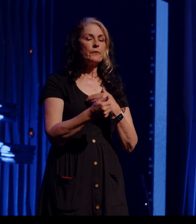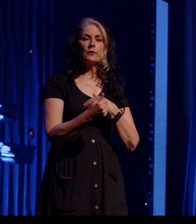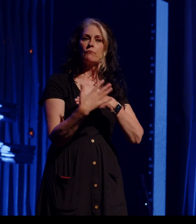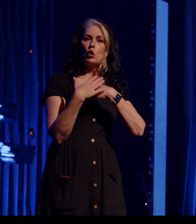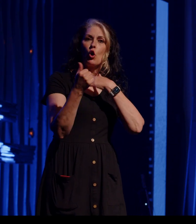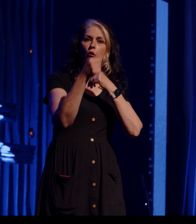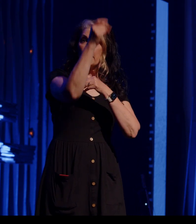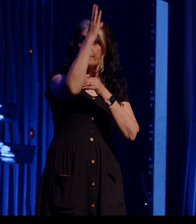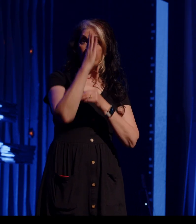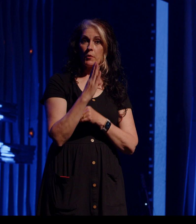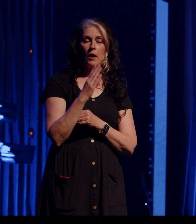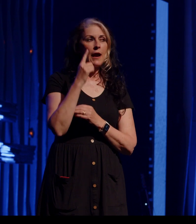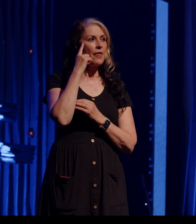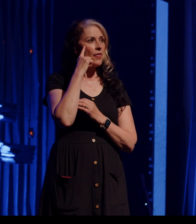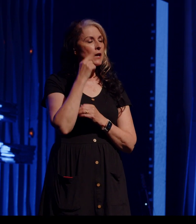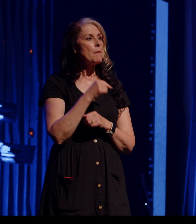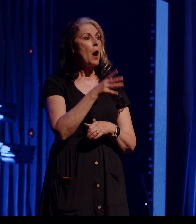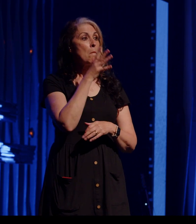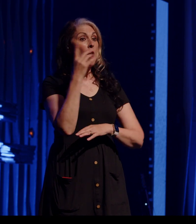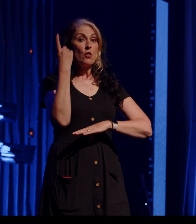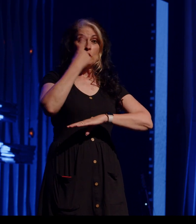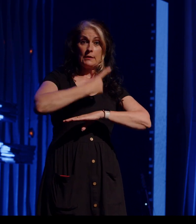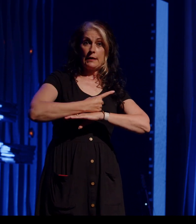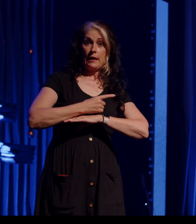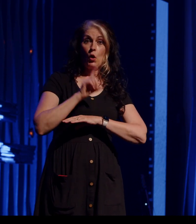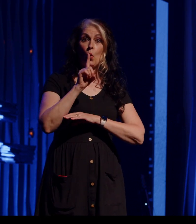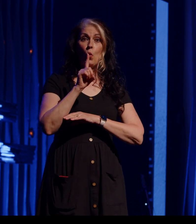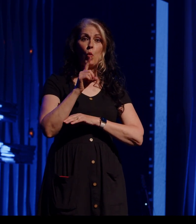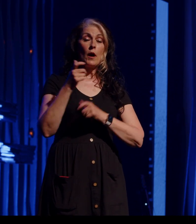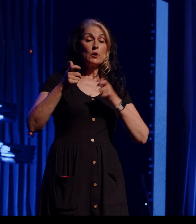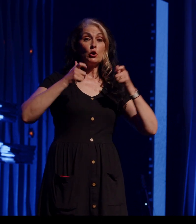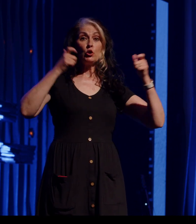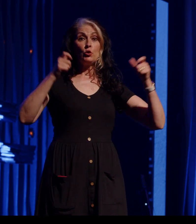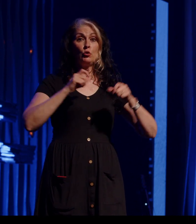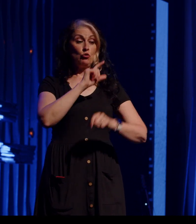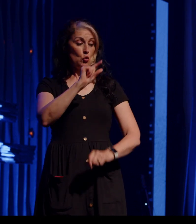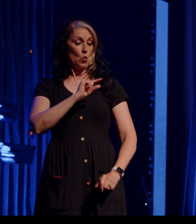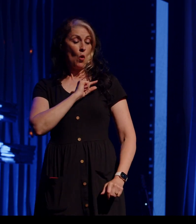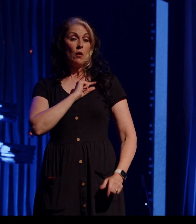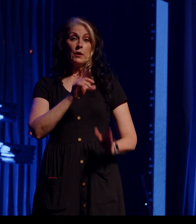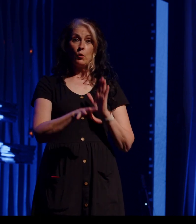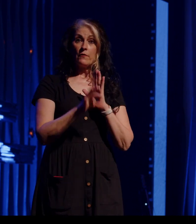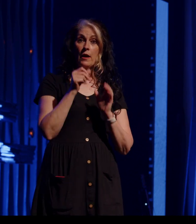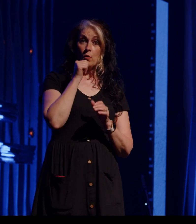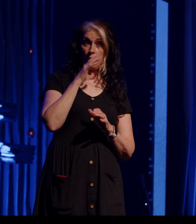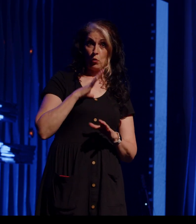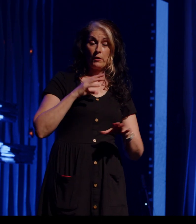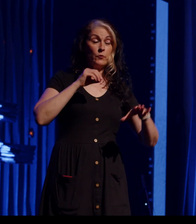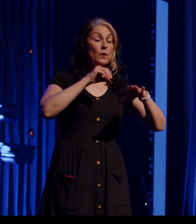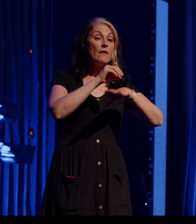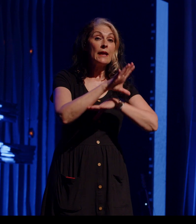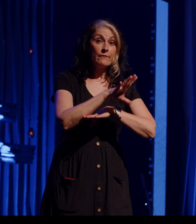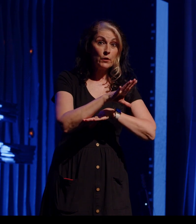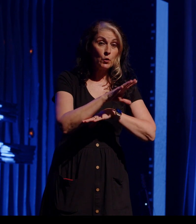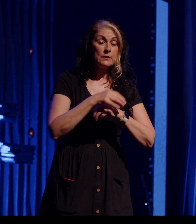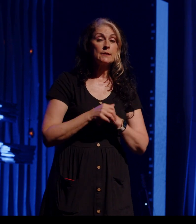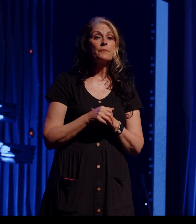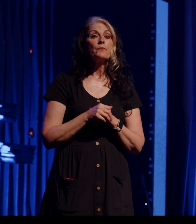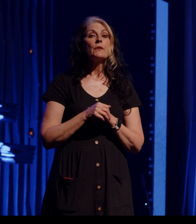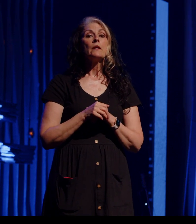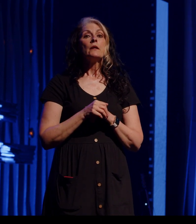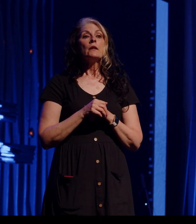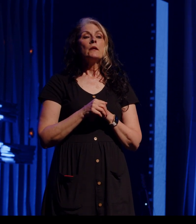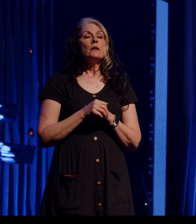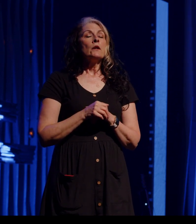her to be. When I think about Mother's Day, this is one of the great qualities we find in women of influence. When they